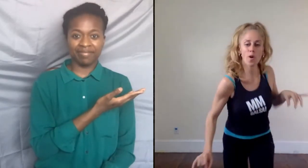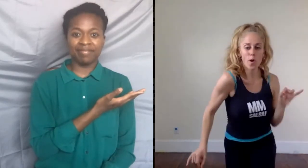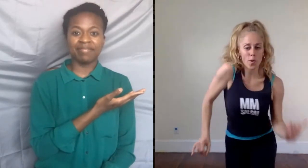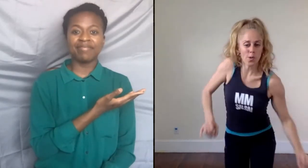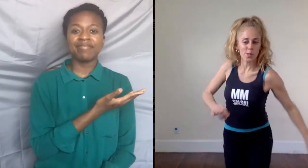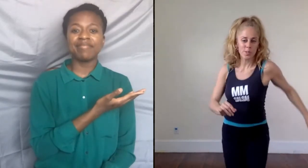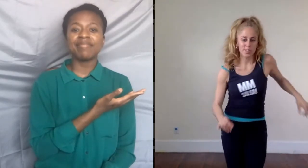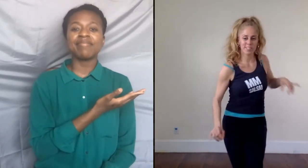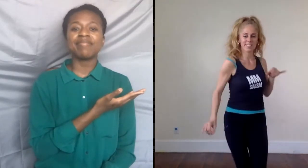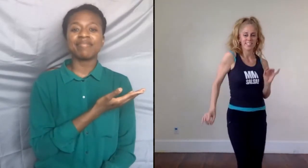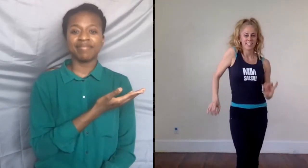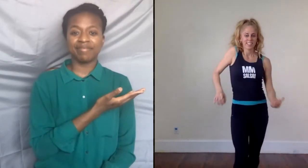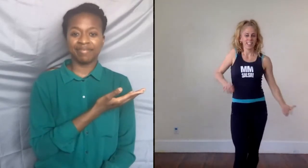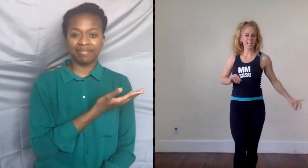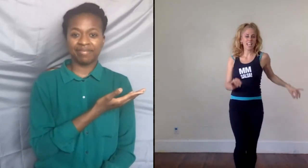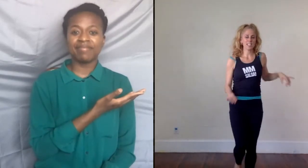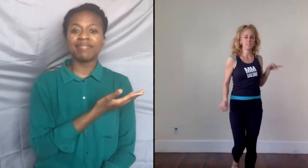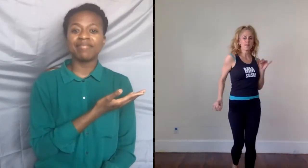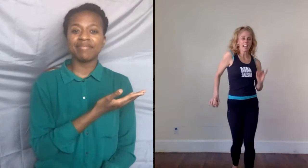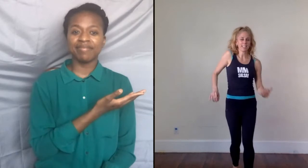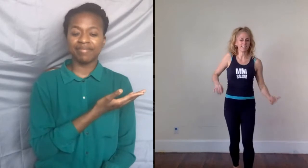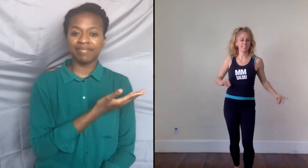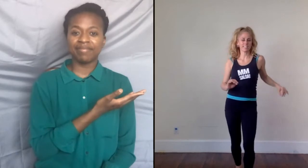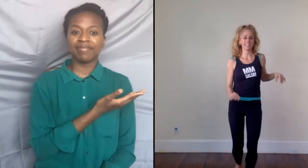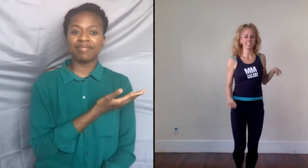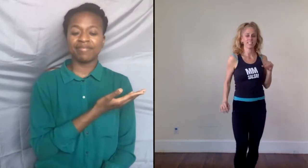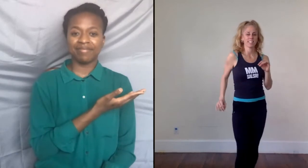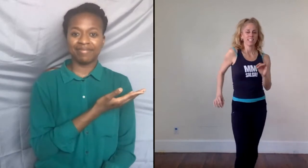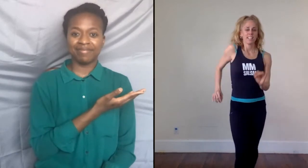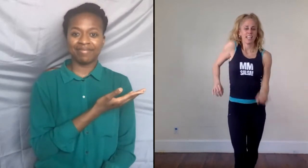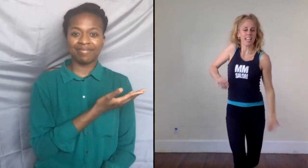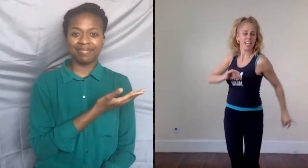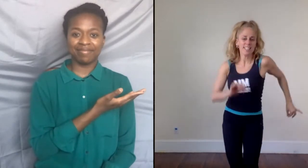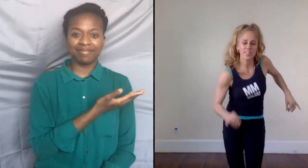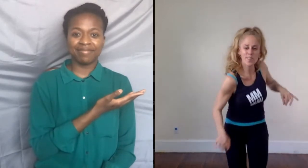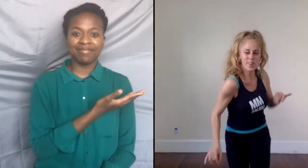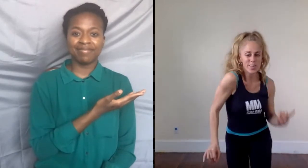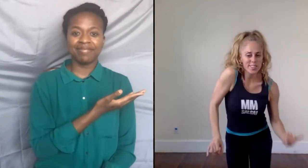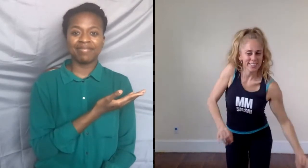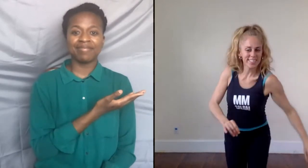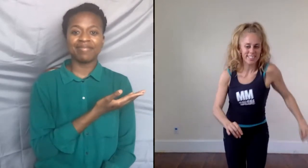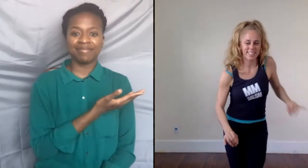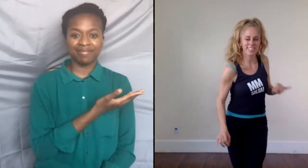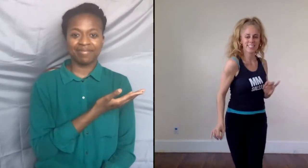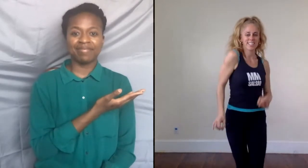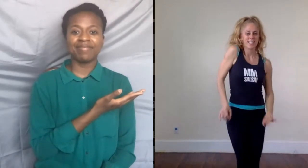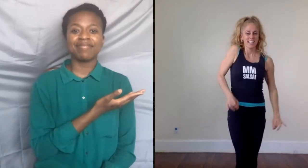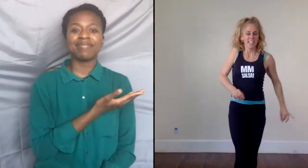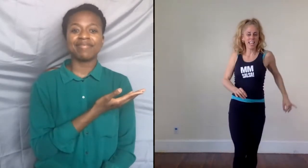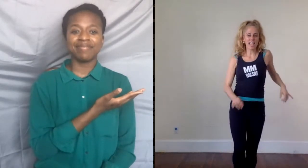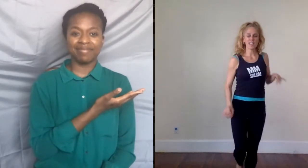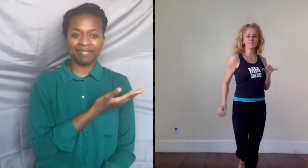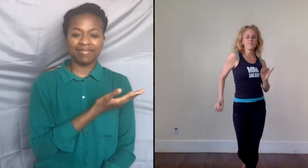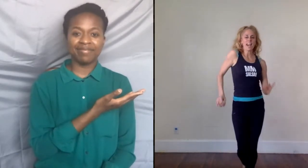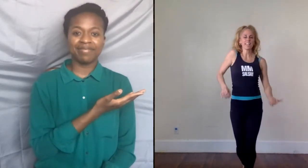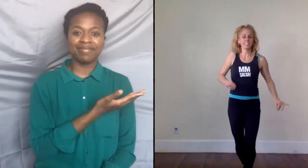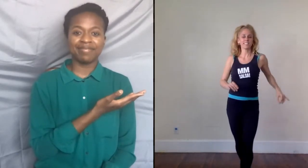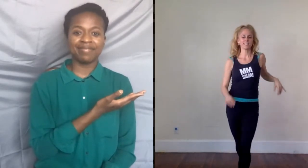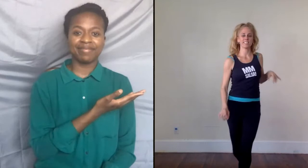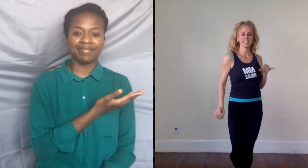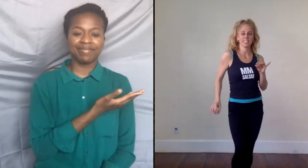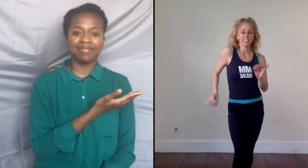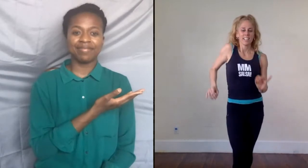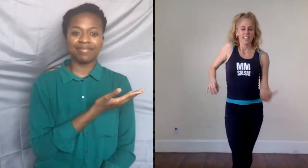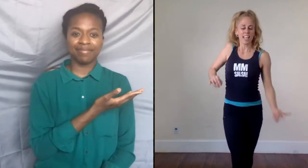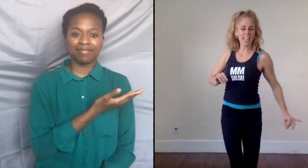and roll and back, and roll and